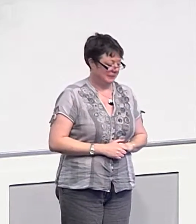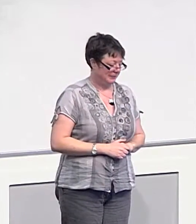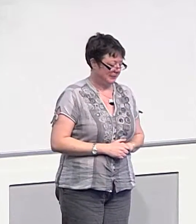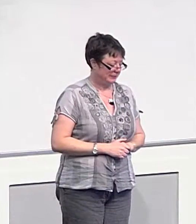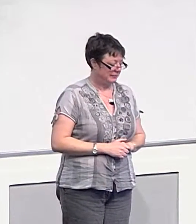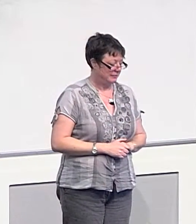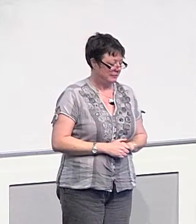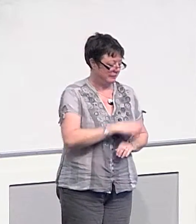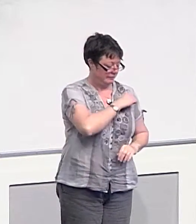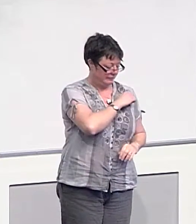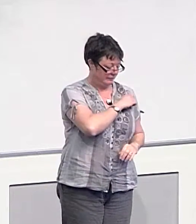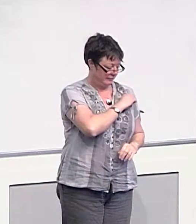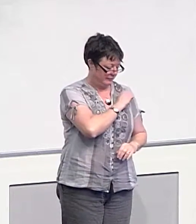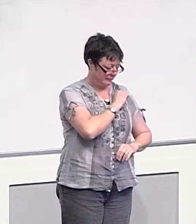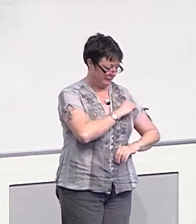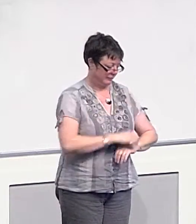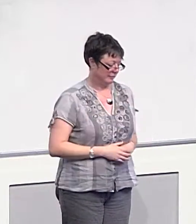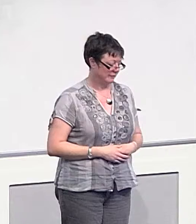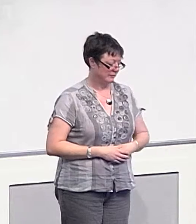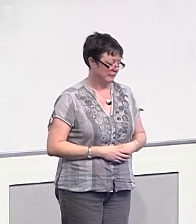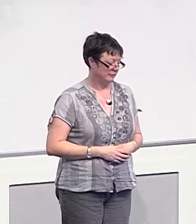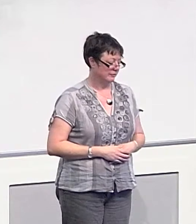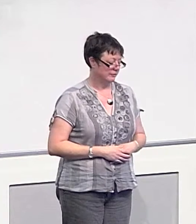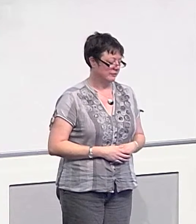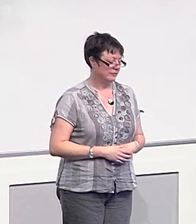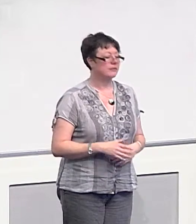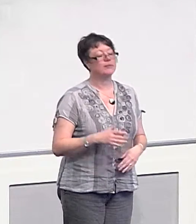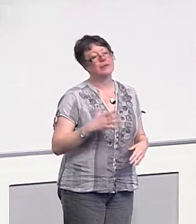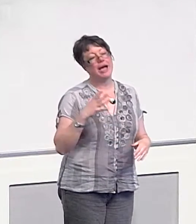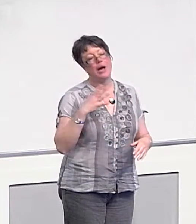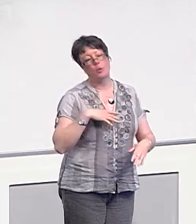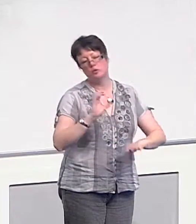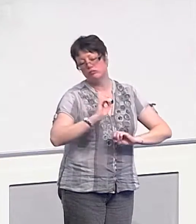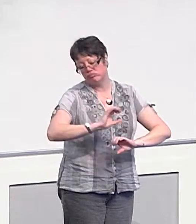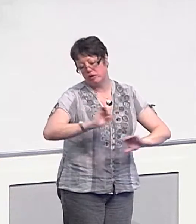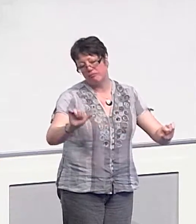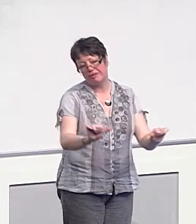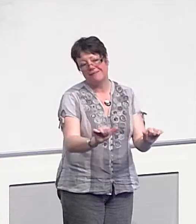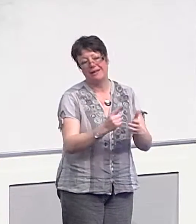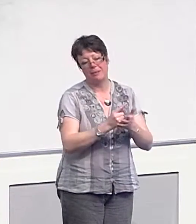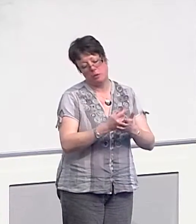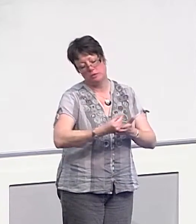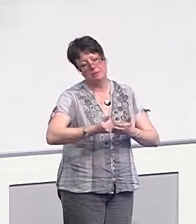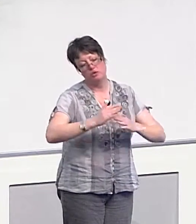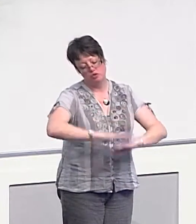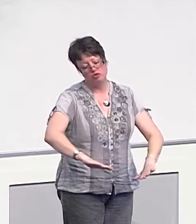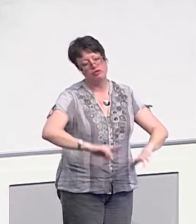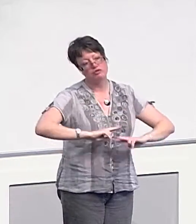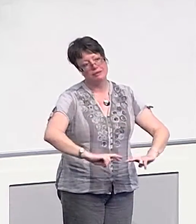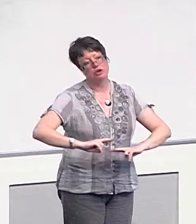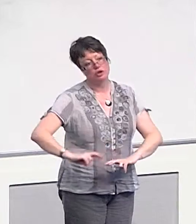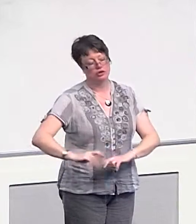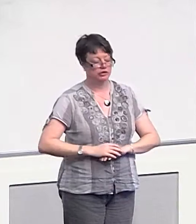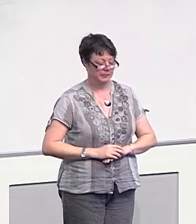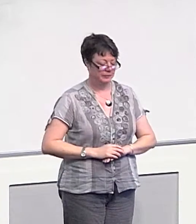I'm just going to do one little focus on children's research. We have a